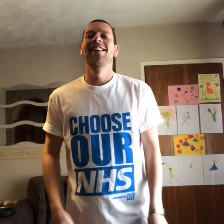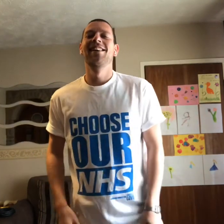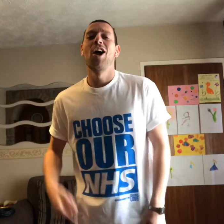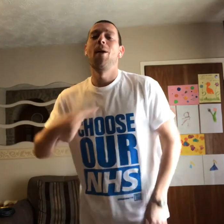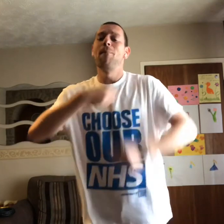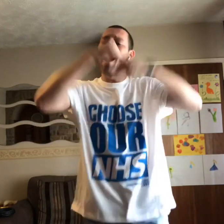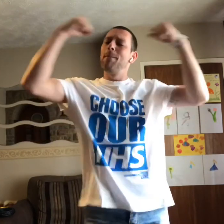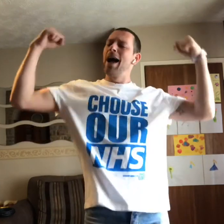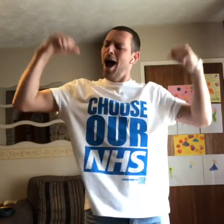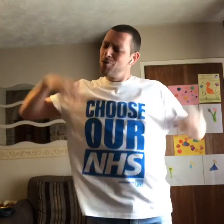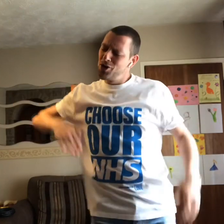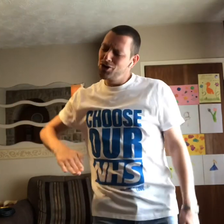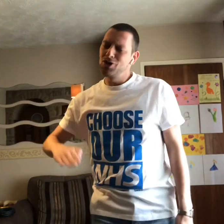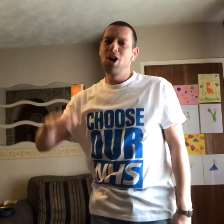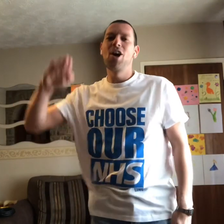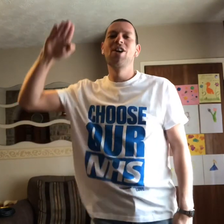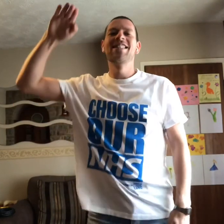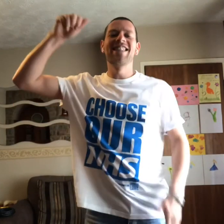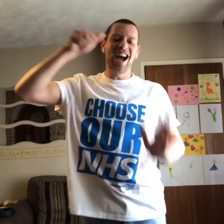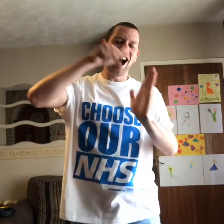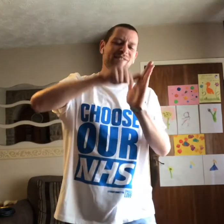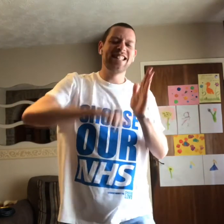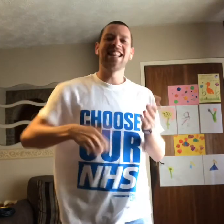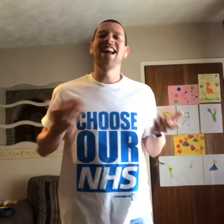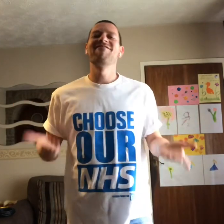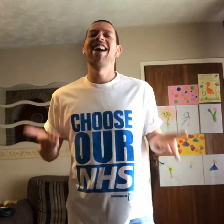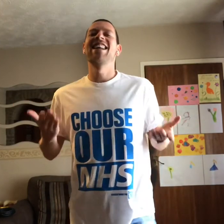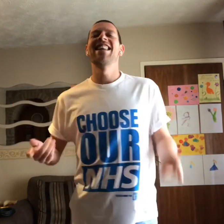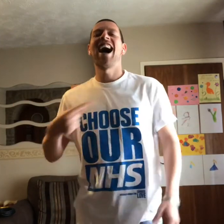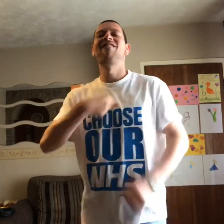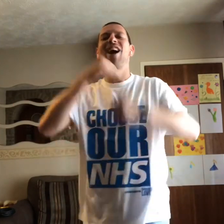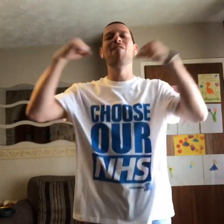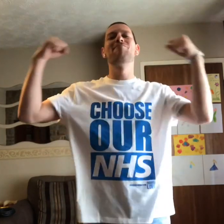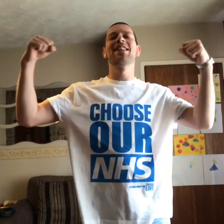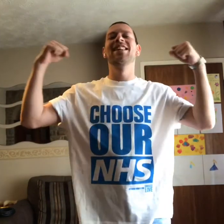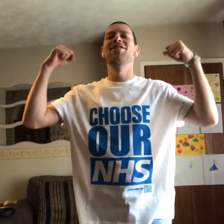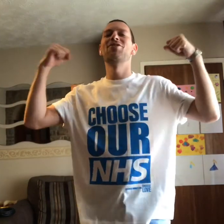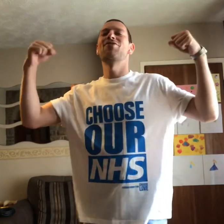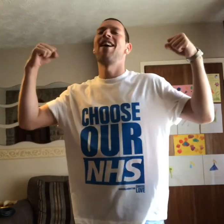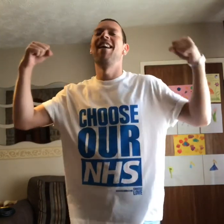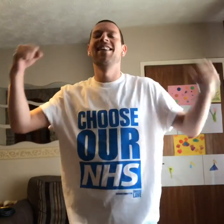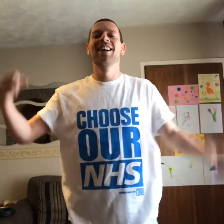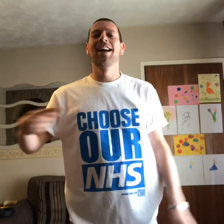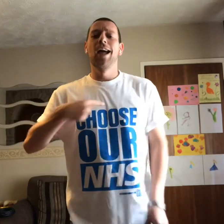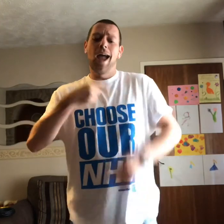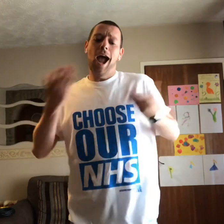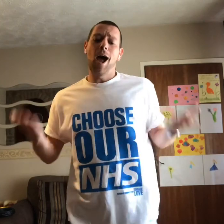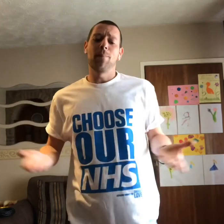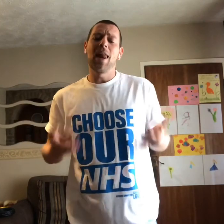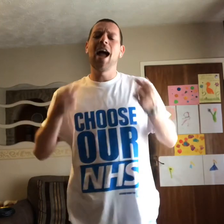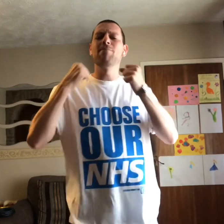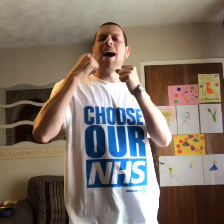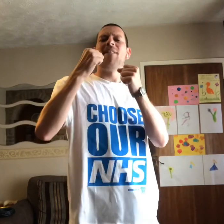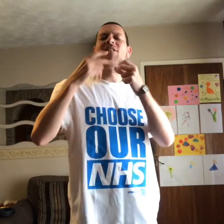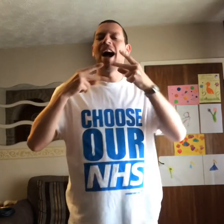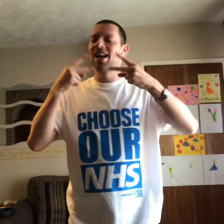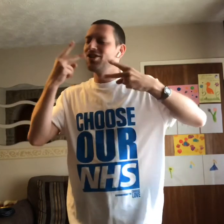My power's turned on, I'll be strong I'll be strong, I'll play my fight